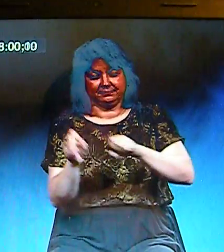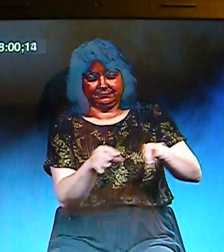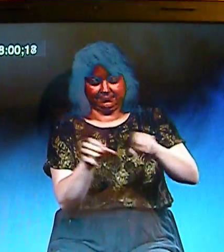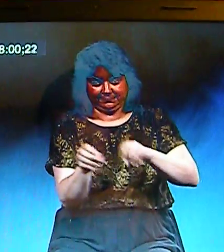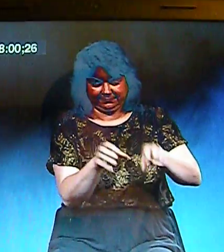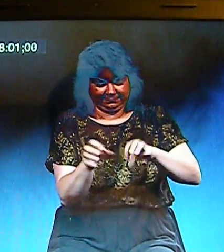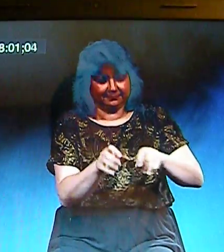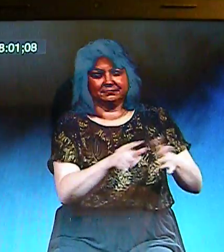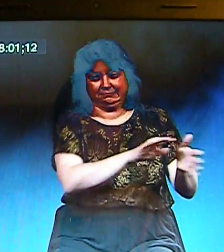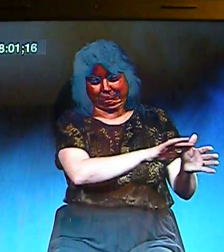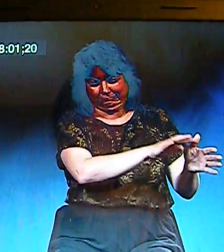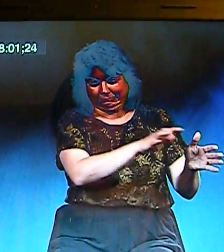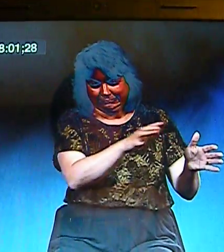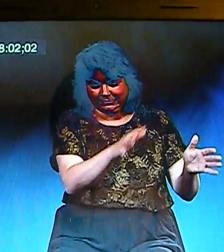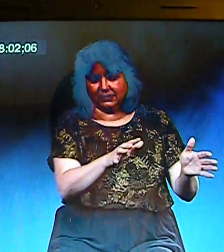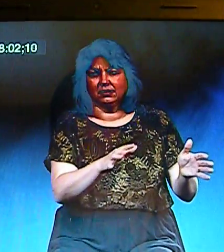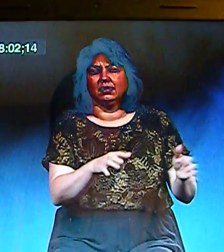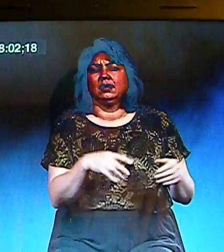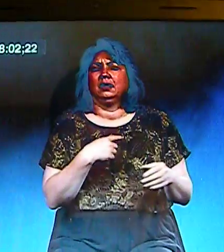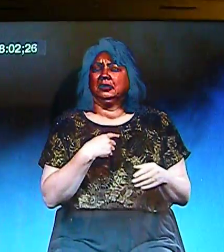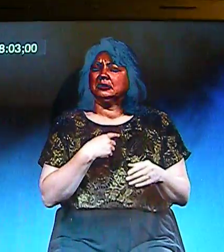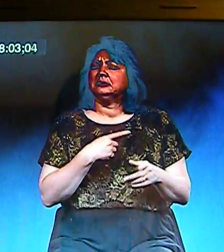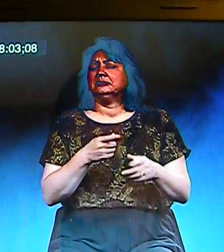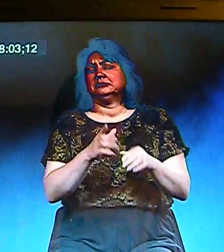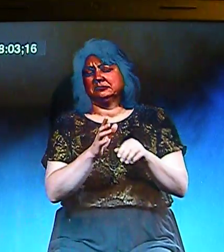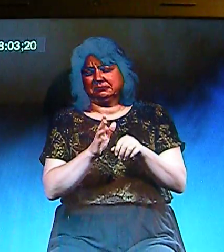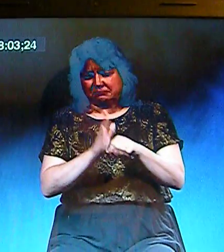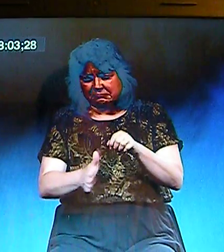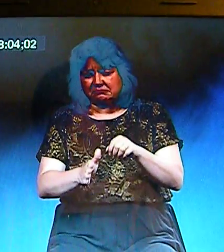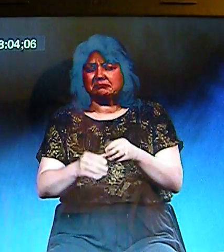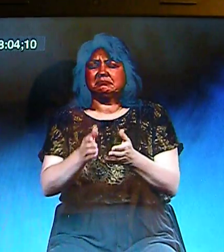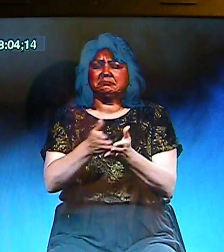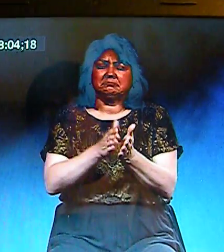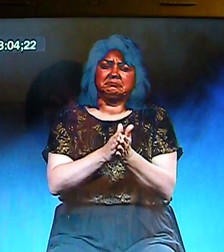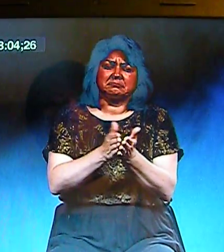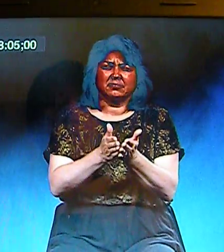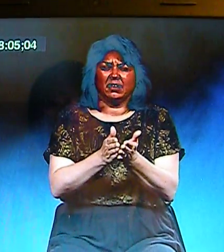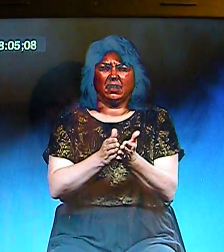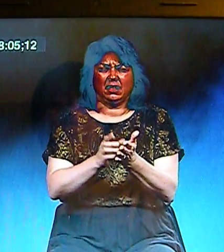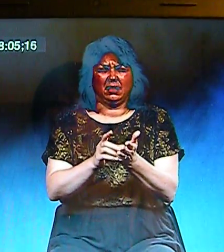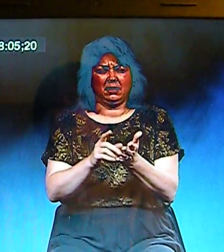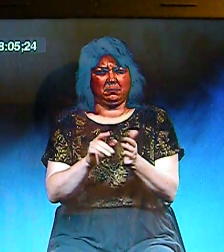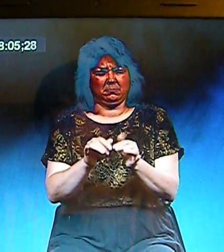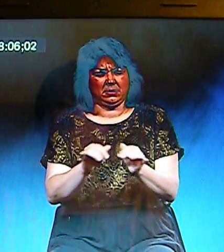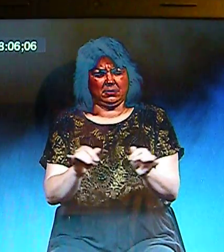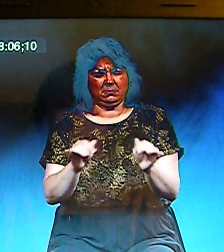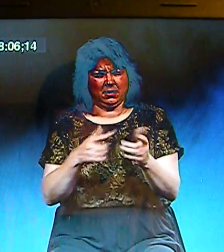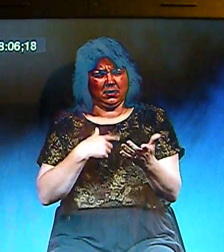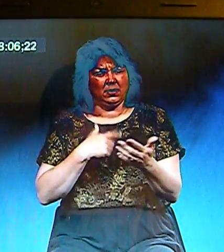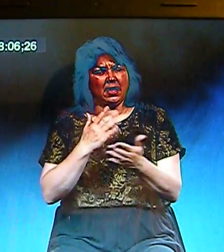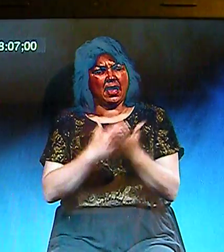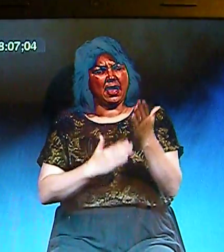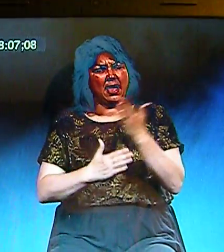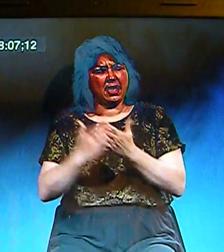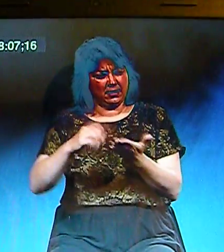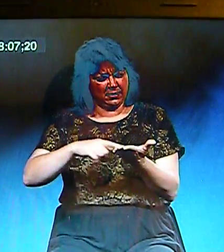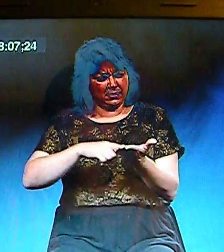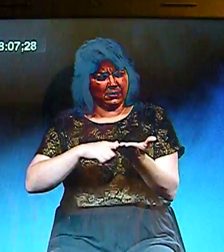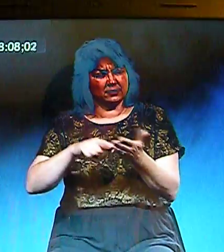all the peppers. I just kept cutting them and taking all the seeds until there's a big pile. And then I